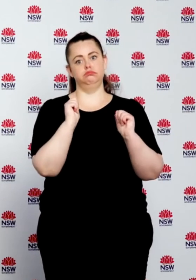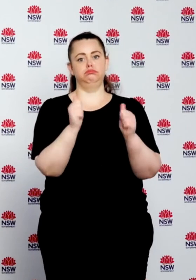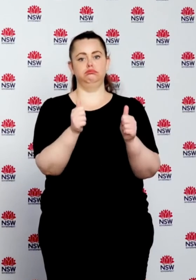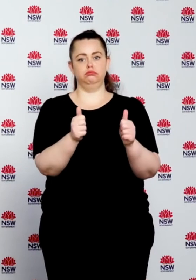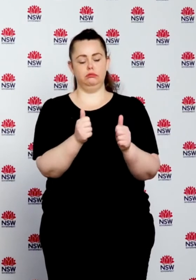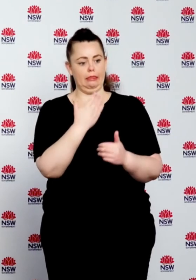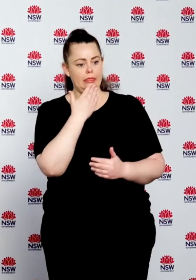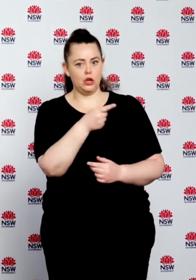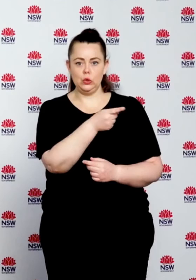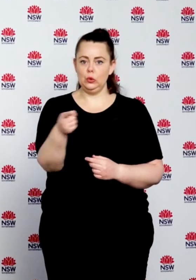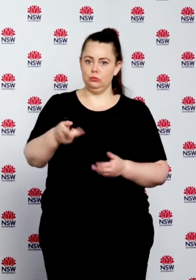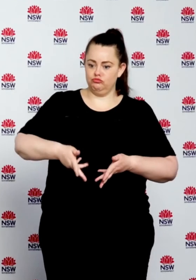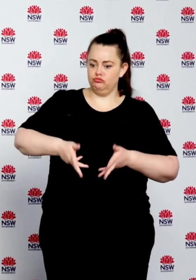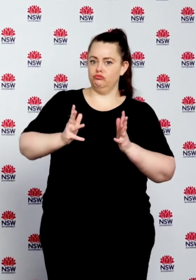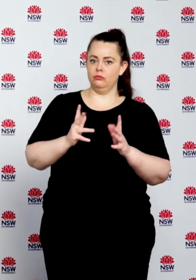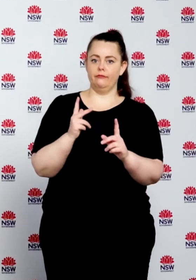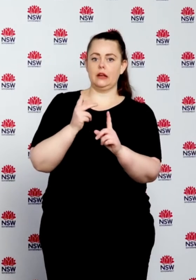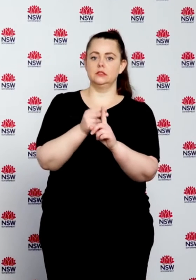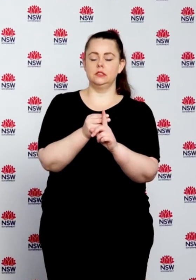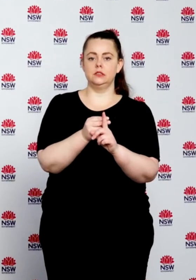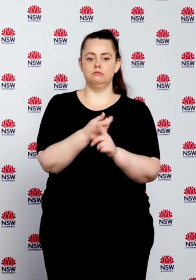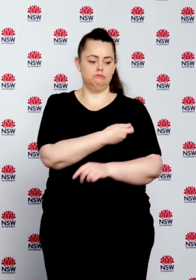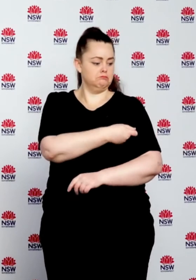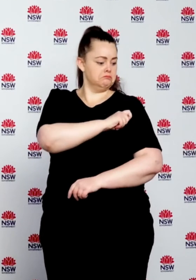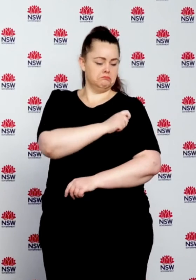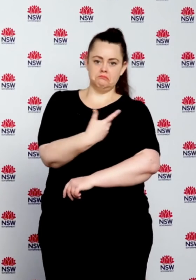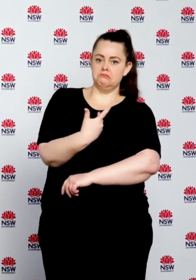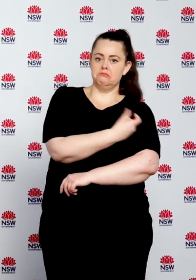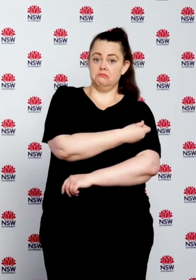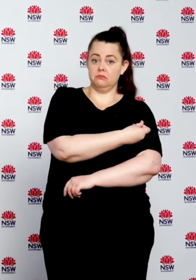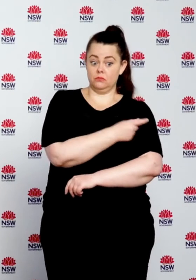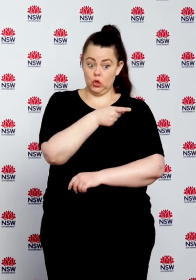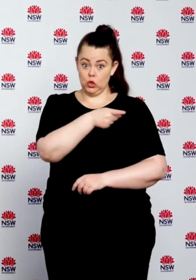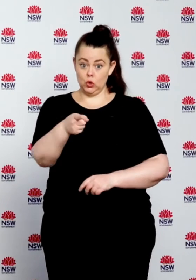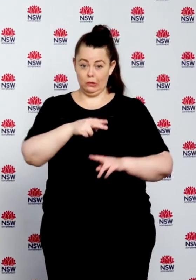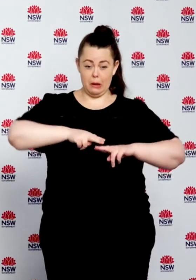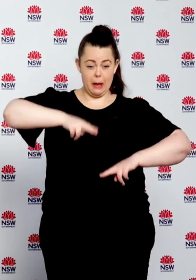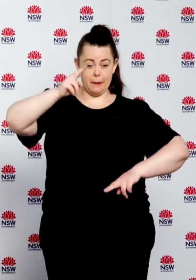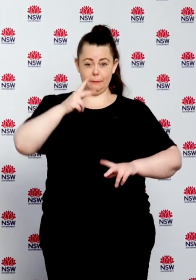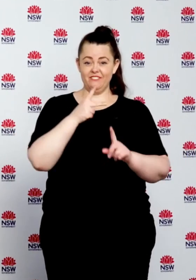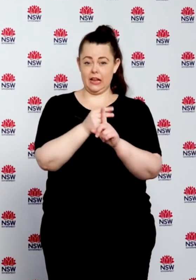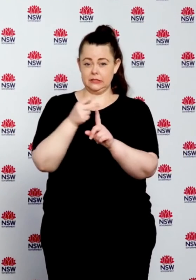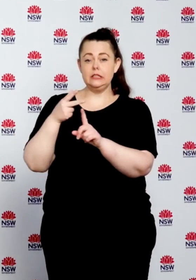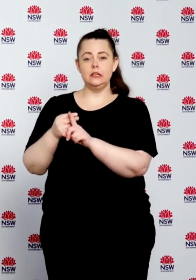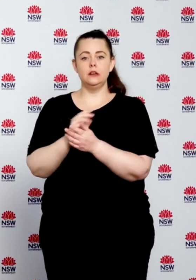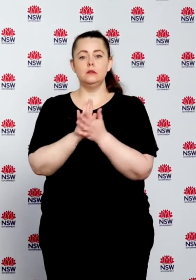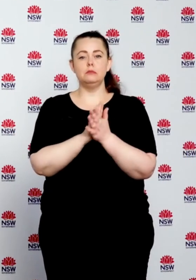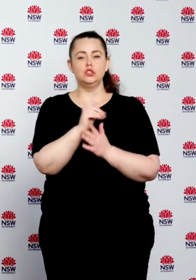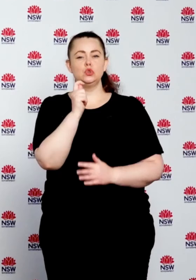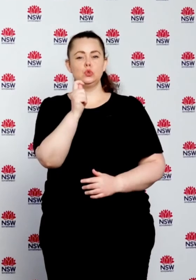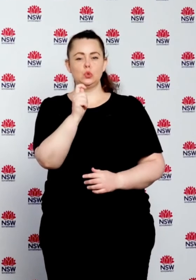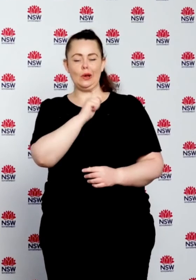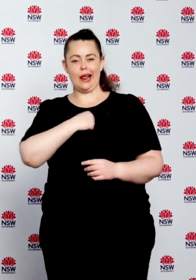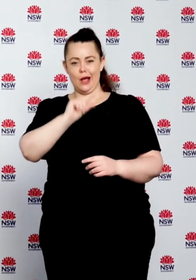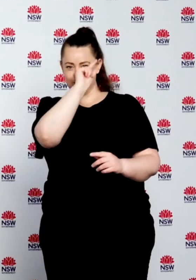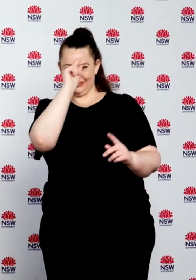getting vaccinated, and the more people we can get vaccinated, the sooner we'll reach those goals of 70 and 80%. We